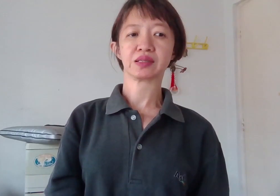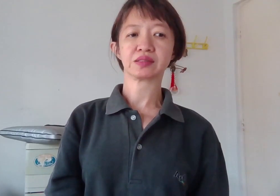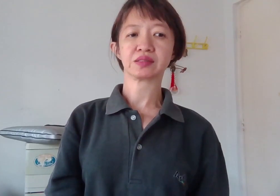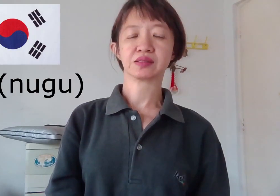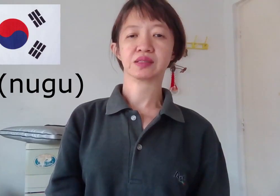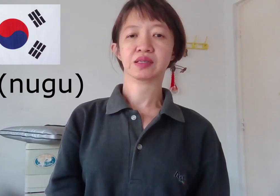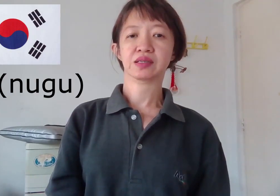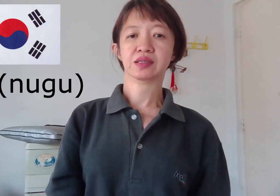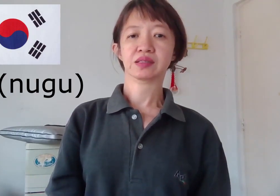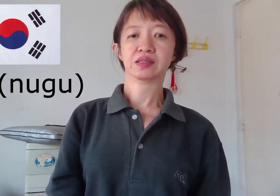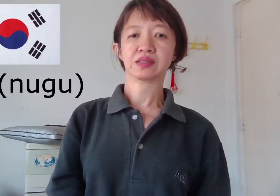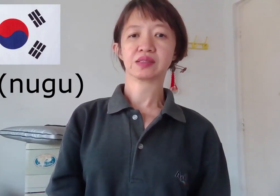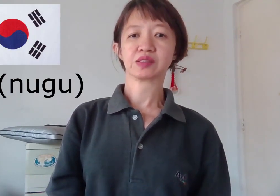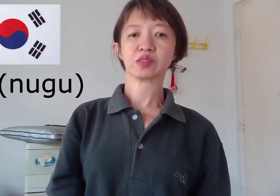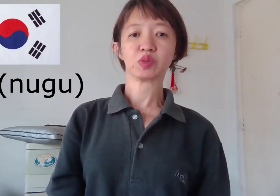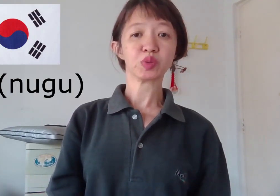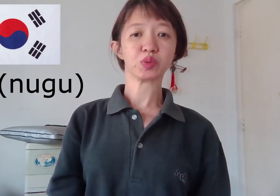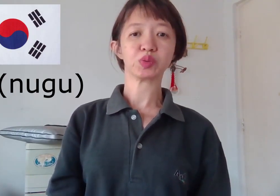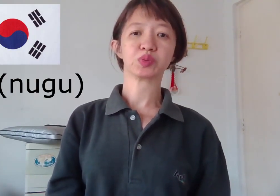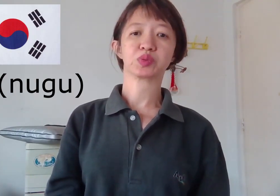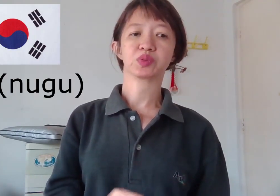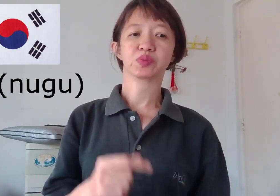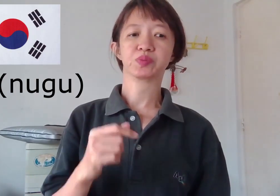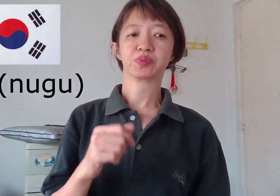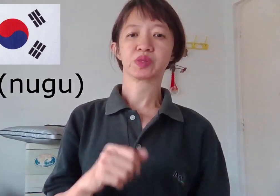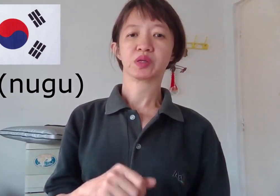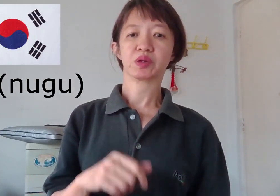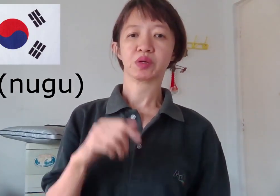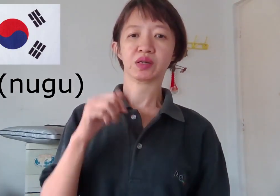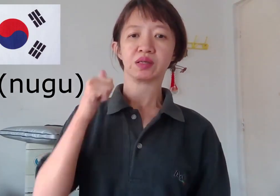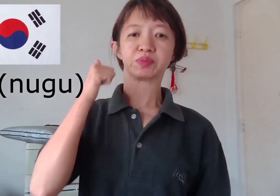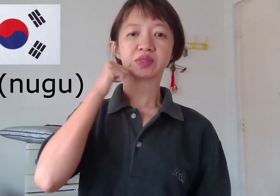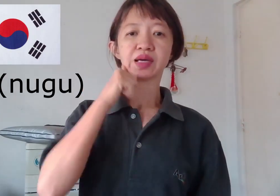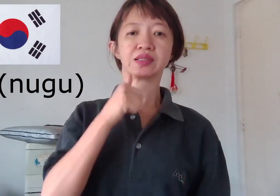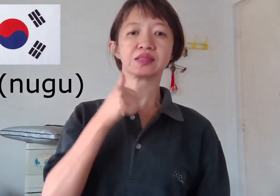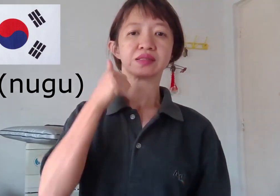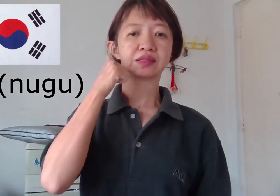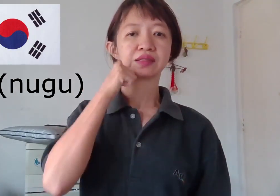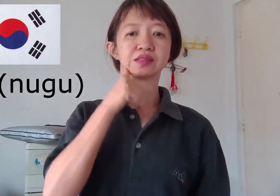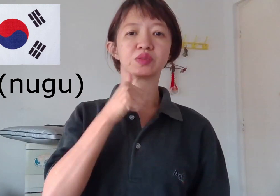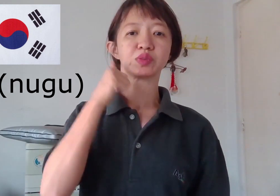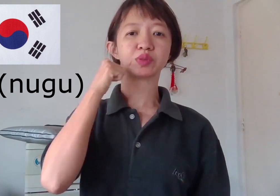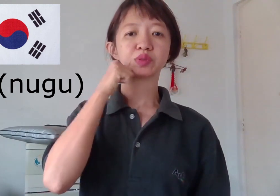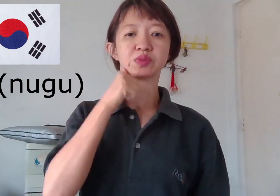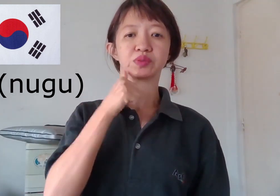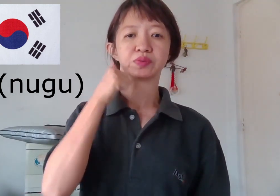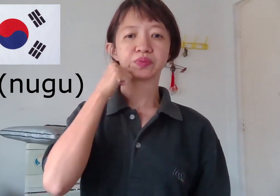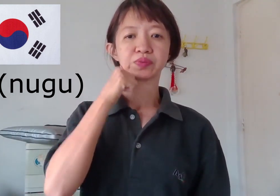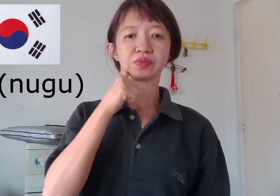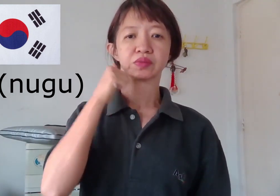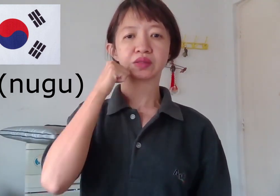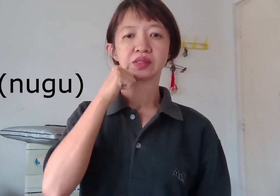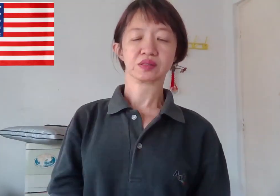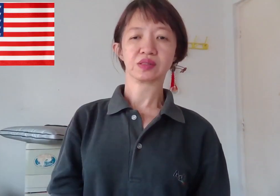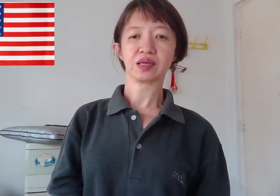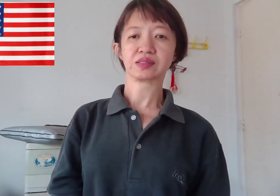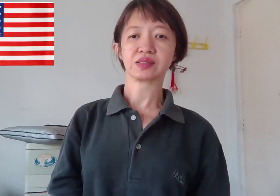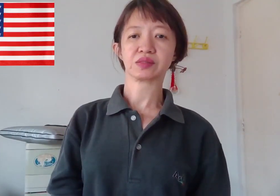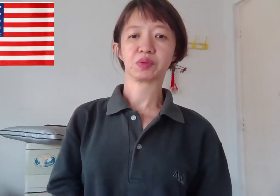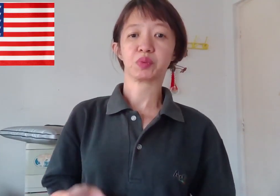Korean, it's nugu. To sign it, this is nugu. Next is